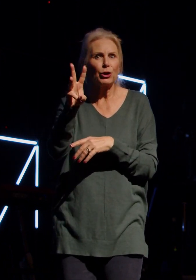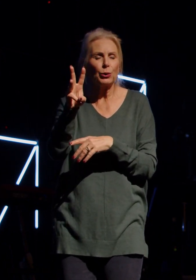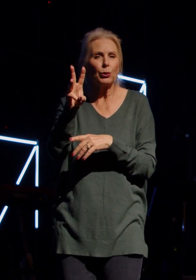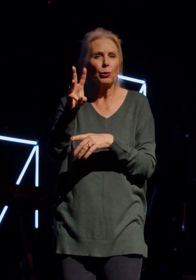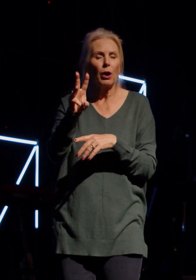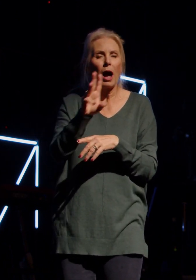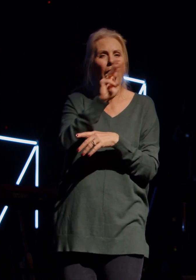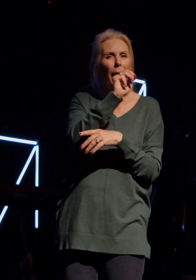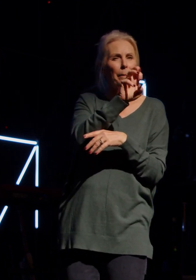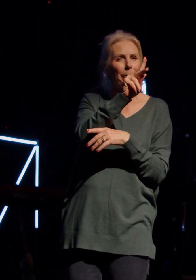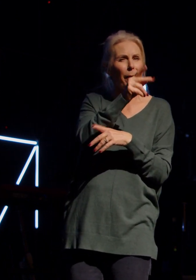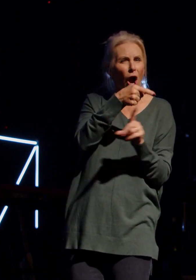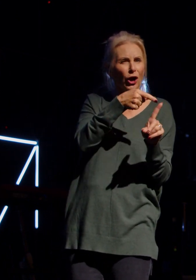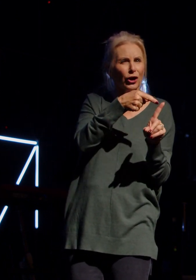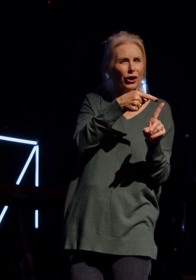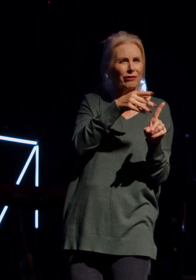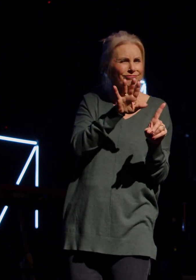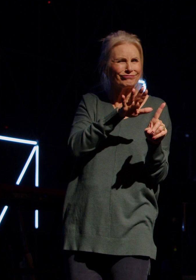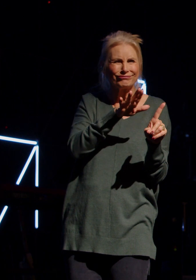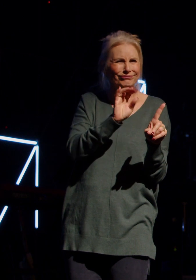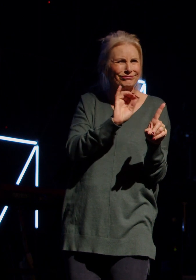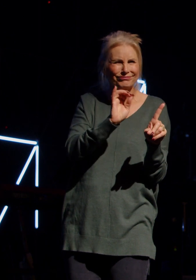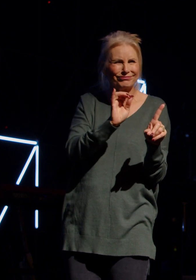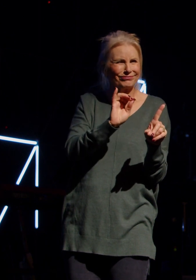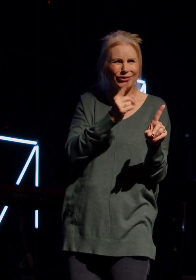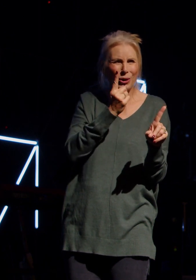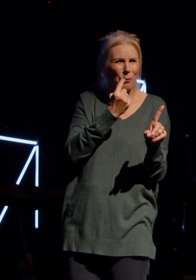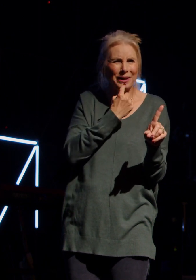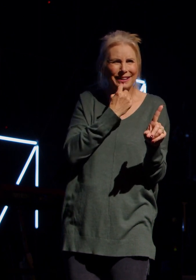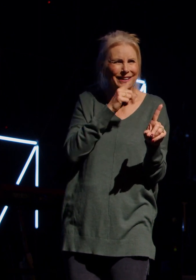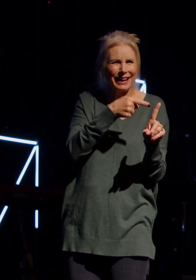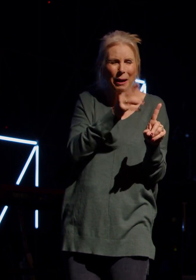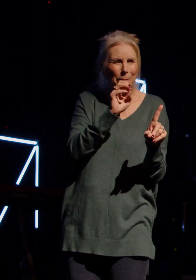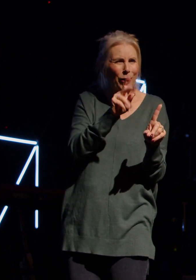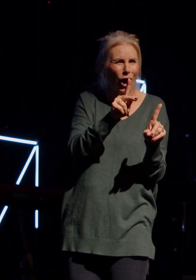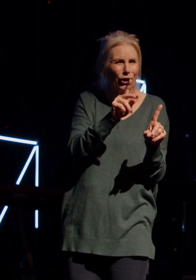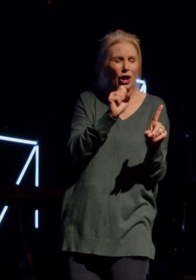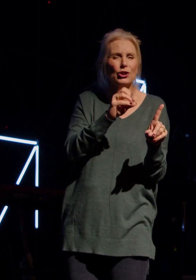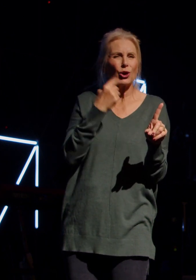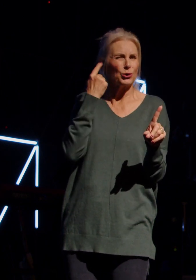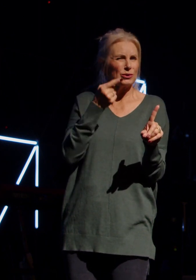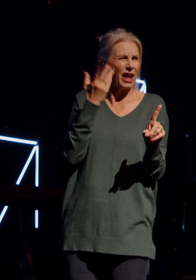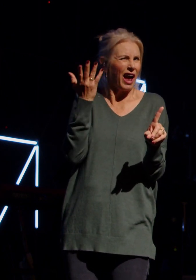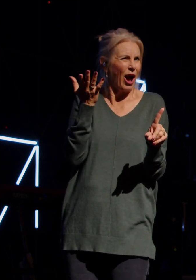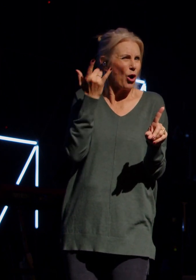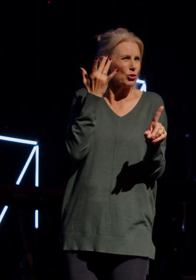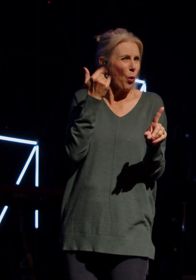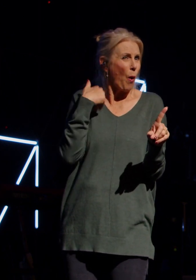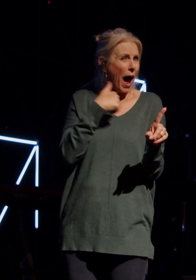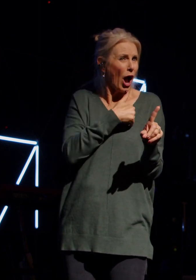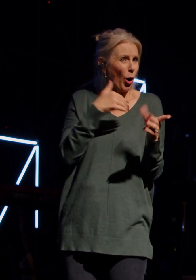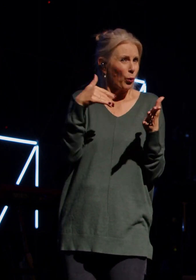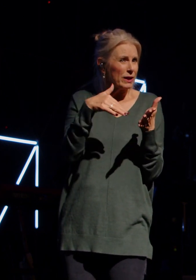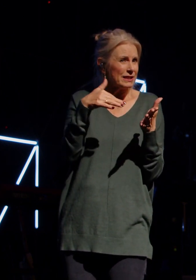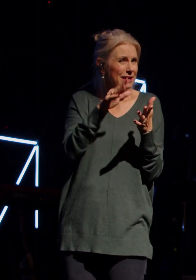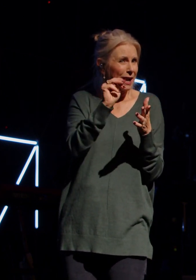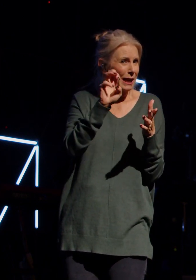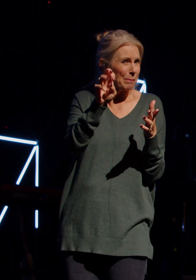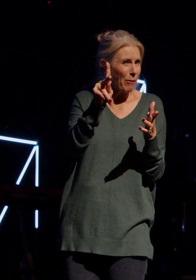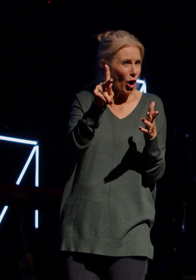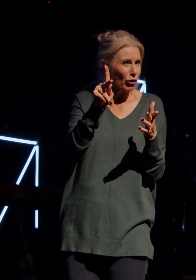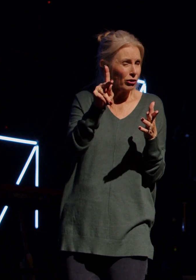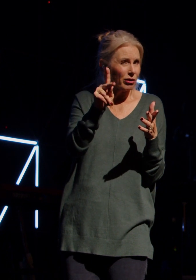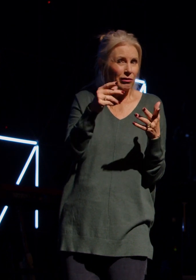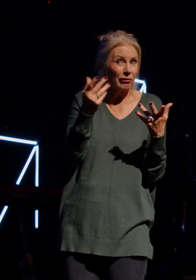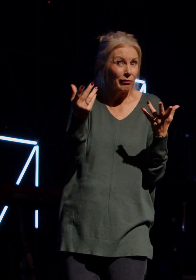so detailed. No one really says Mark. So you may be wondering, like, why are we going through Mark? I mean, how many preaching series have you gone